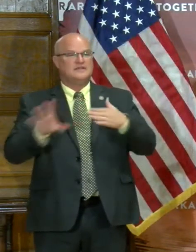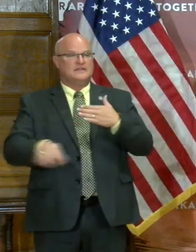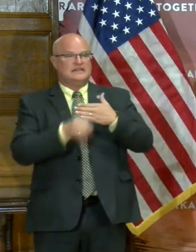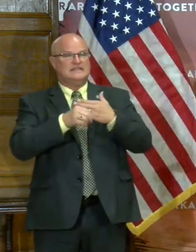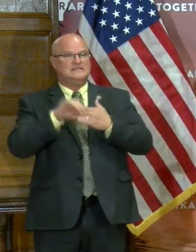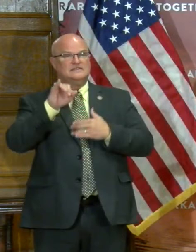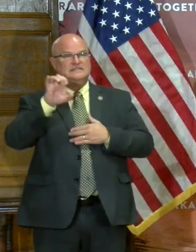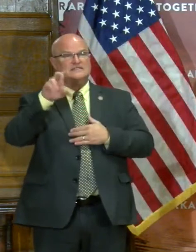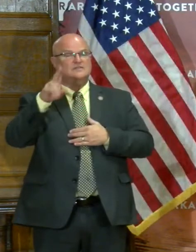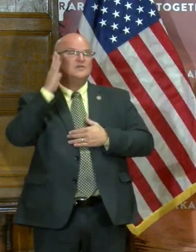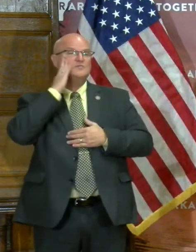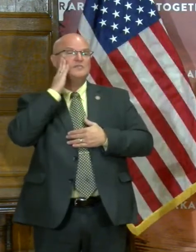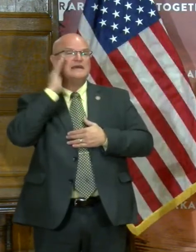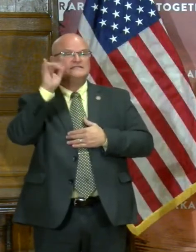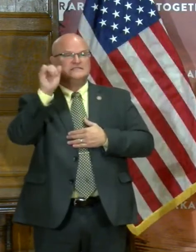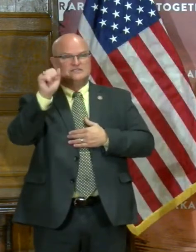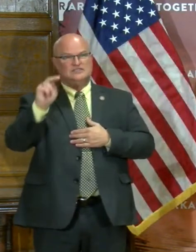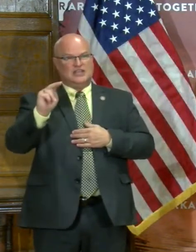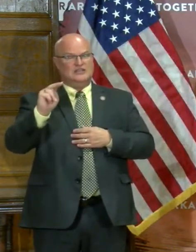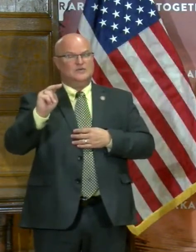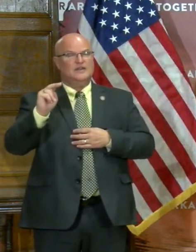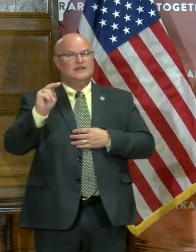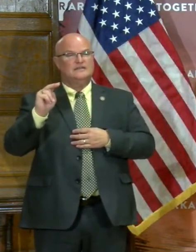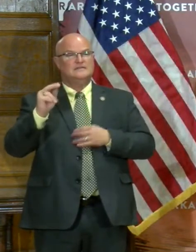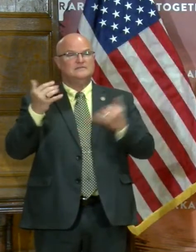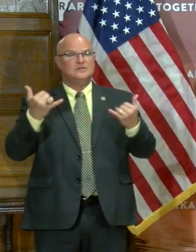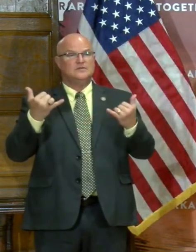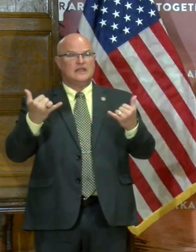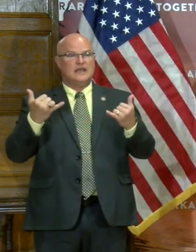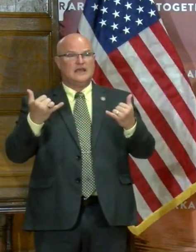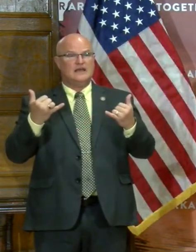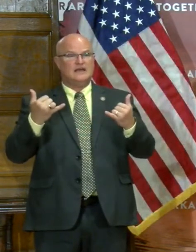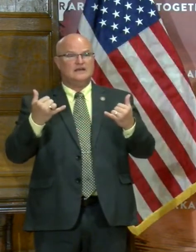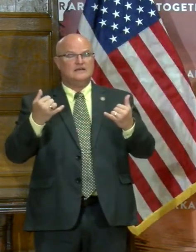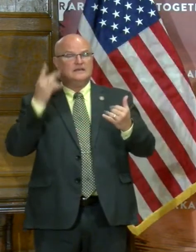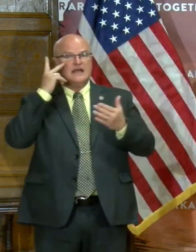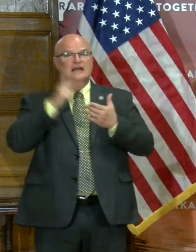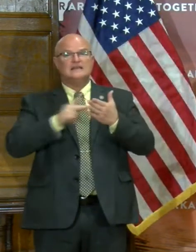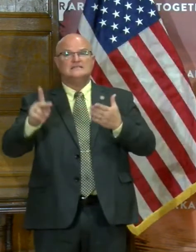additional critical beds in January. With that, I'll ask